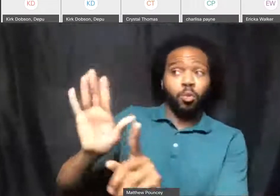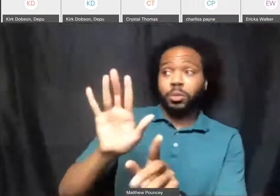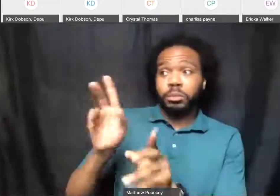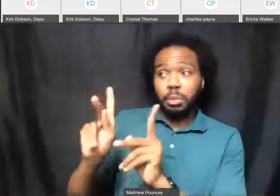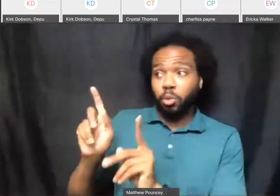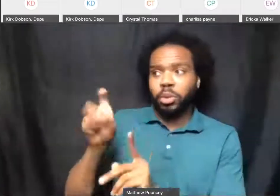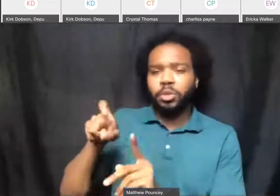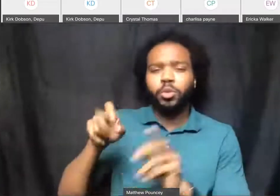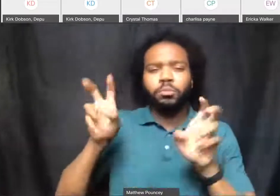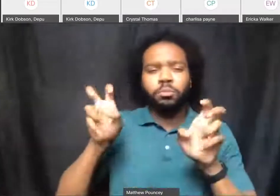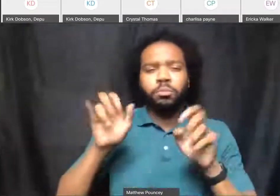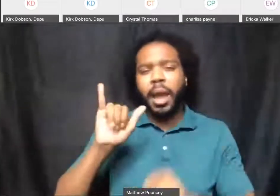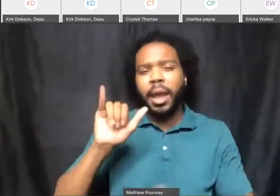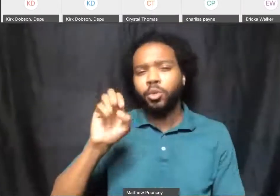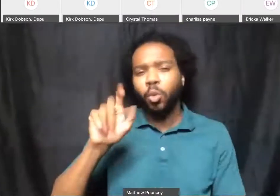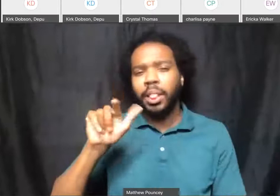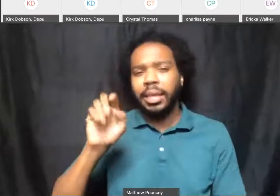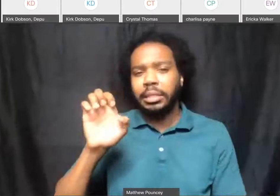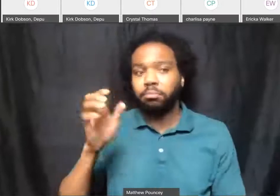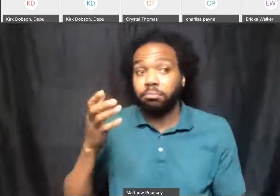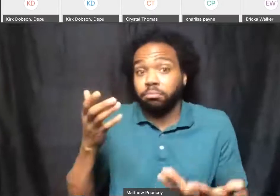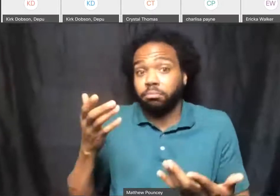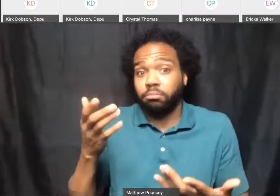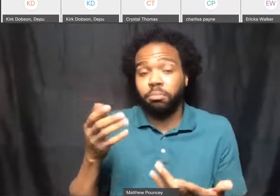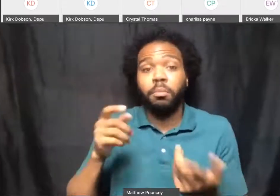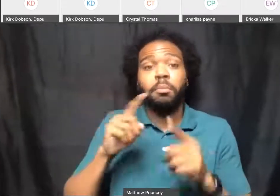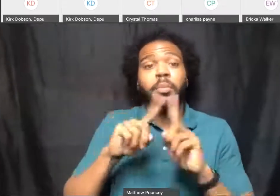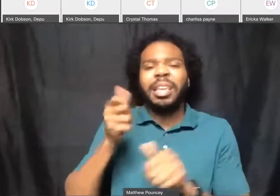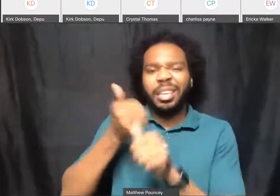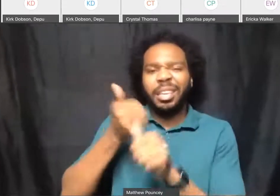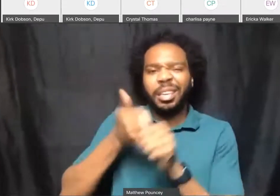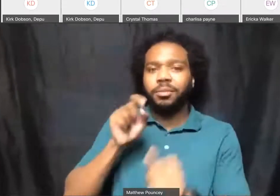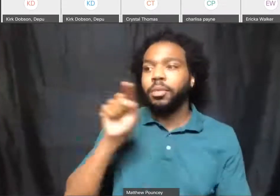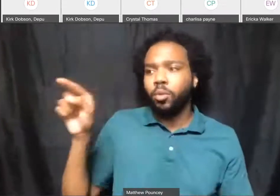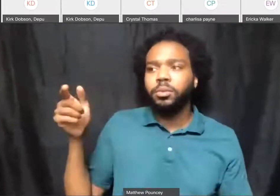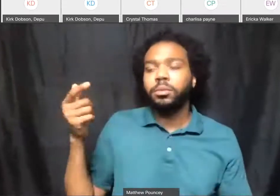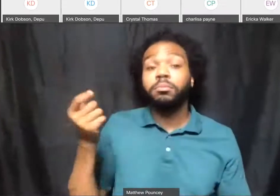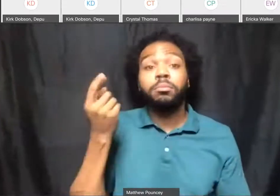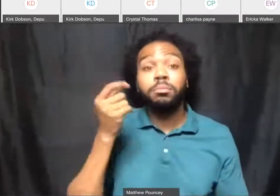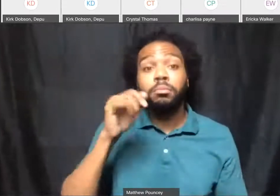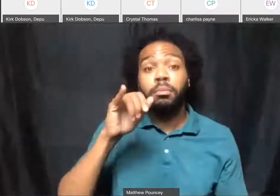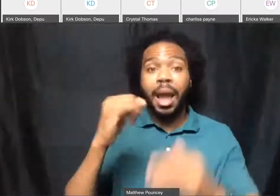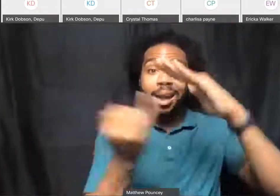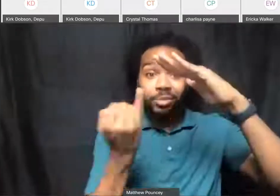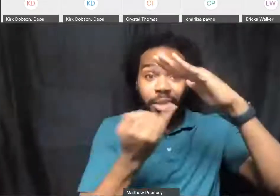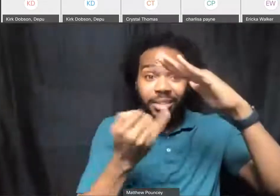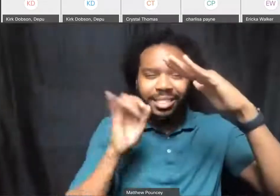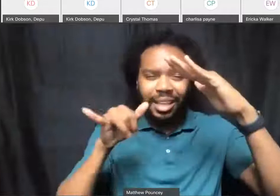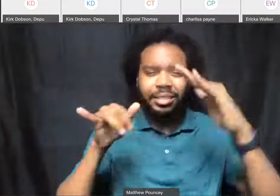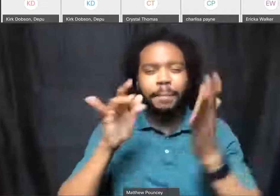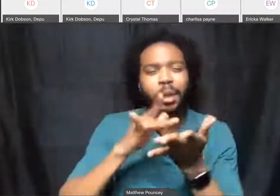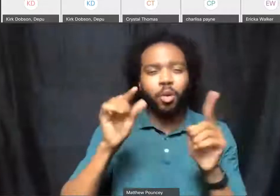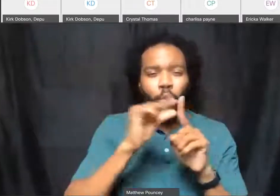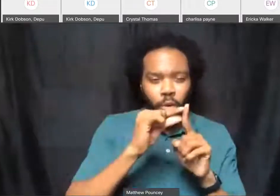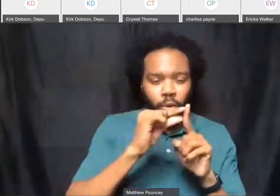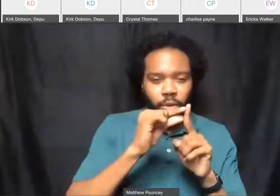isolate, but each of those would be things that isolation is a medical term, quarantine is a legal